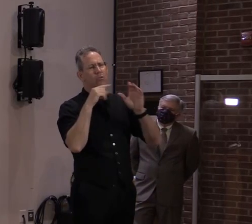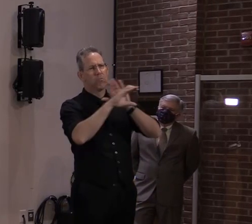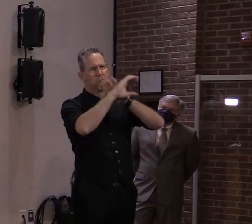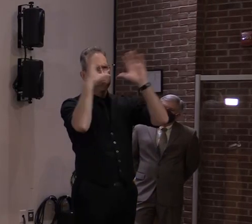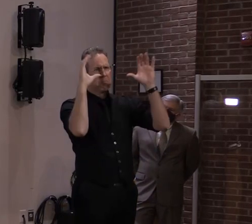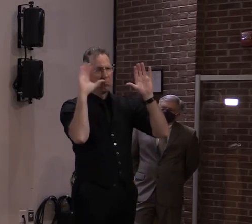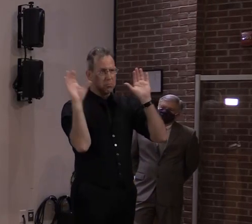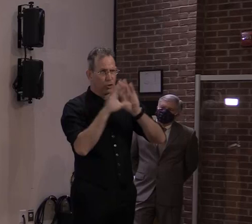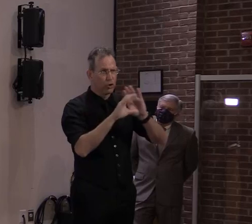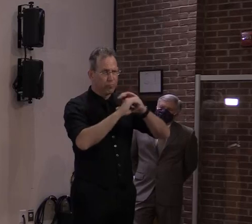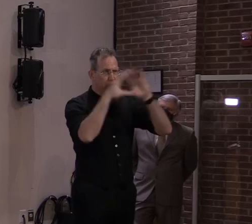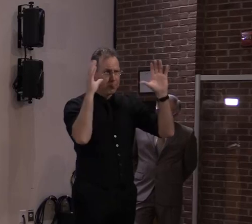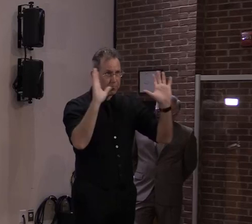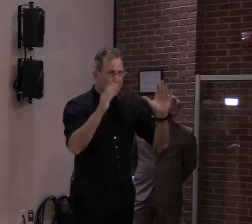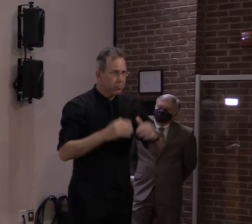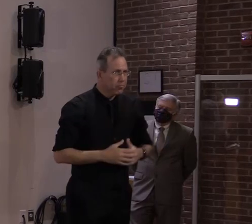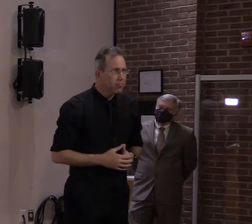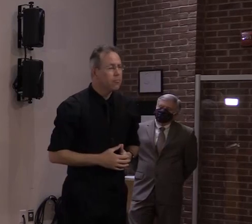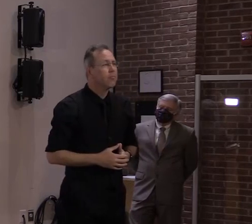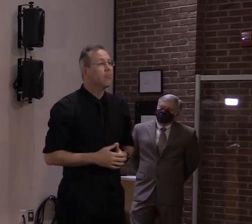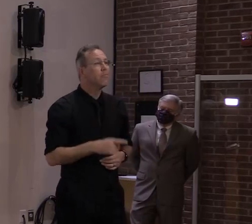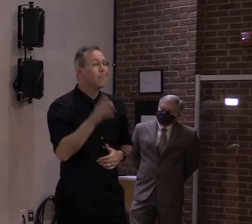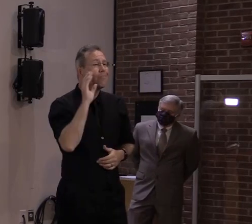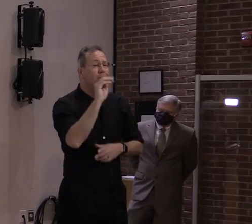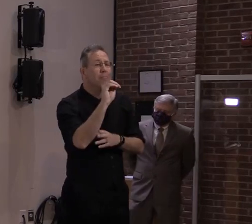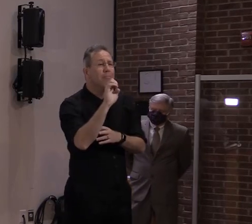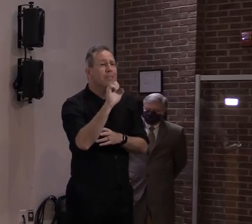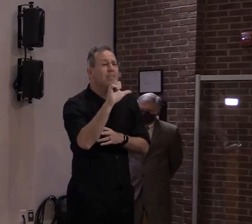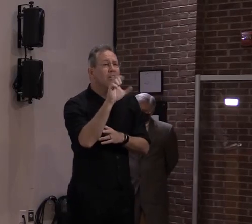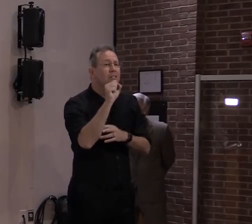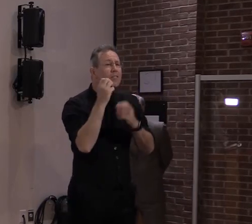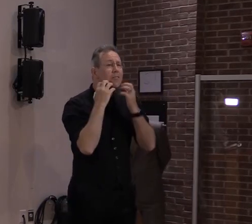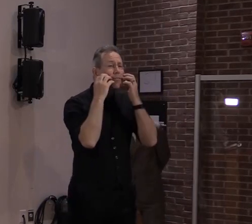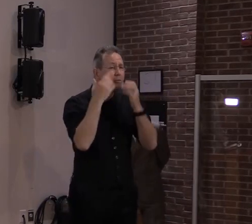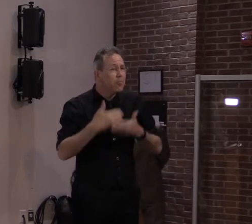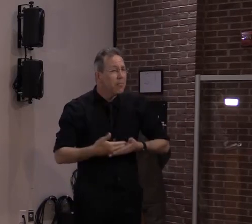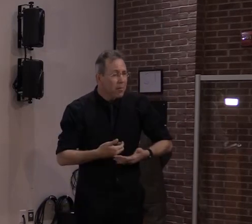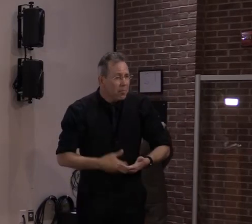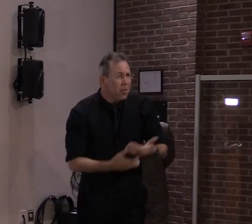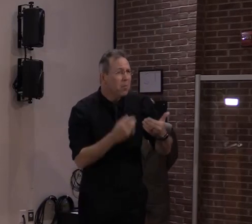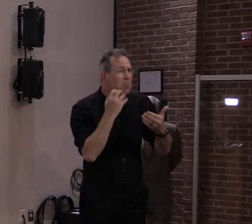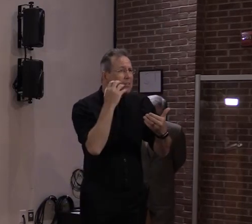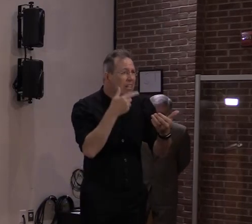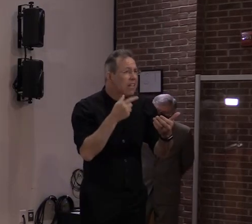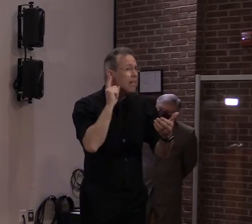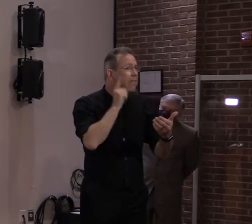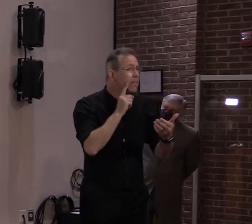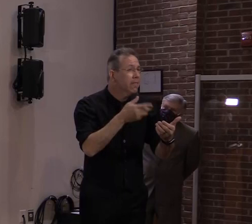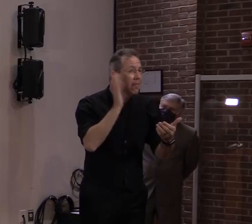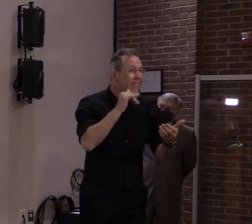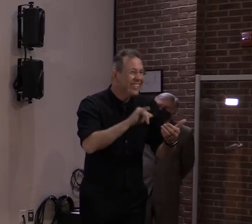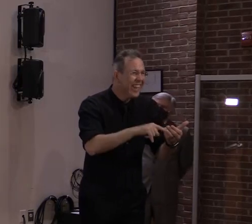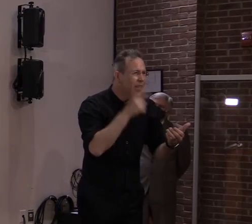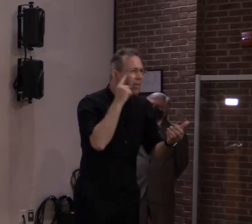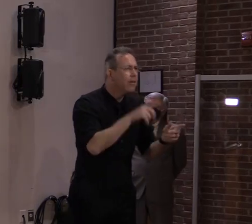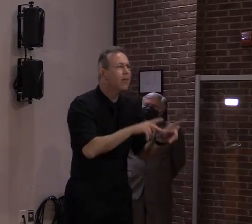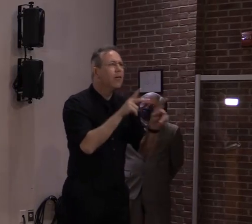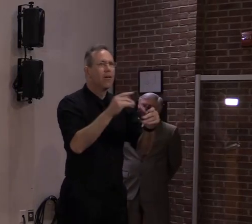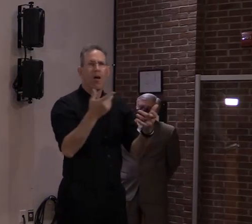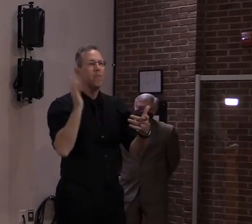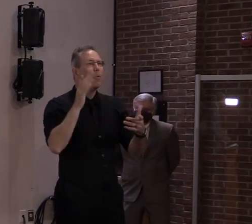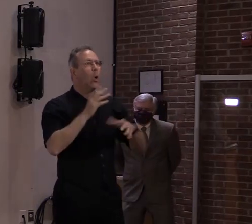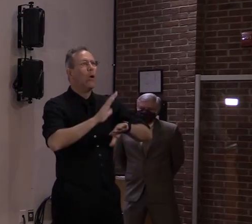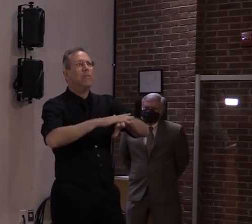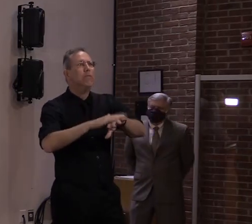measles, a disease we thought we almost had gotten rid of at one point, but as you frame it, there were very focused